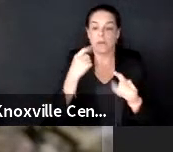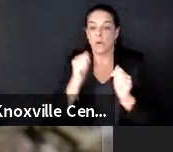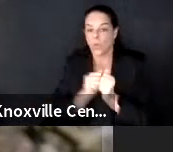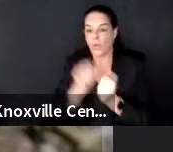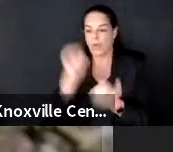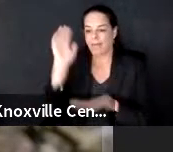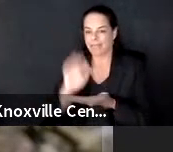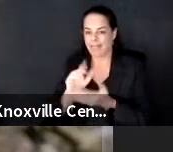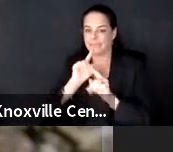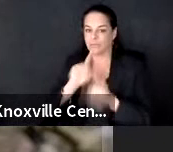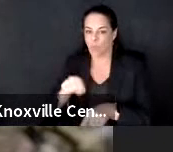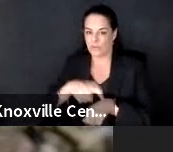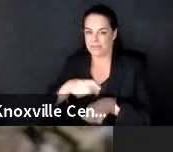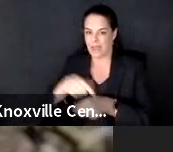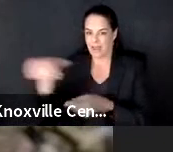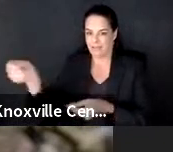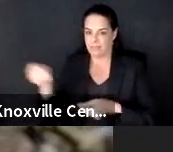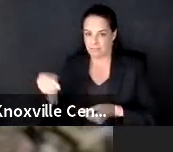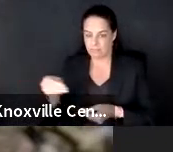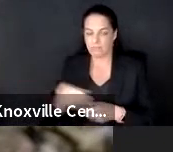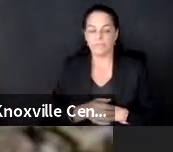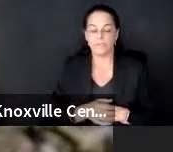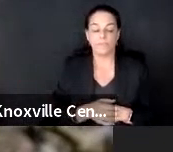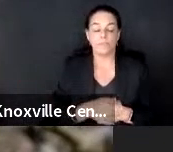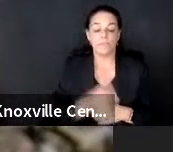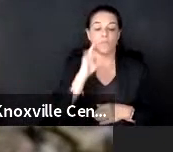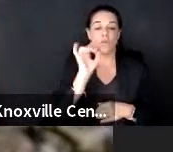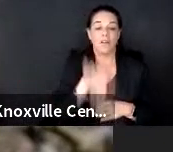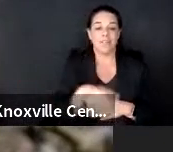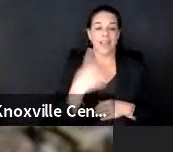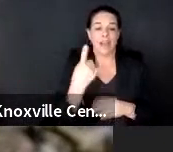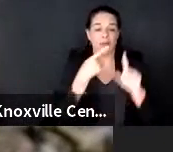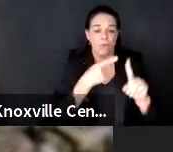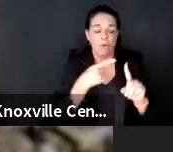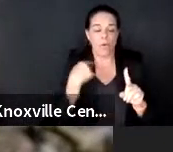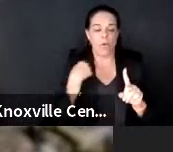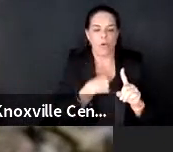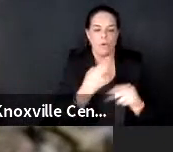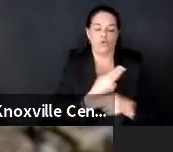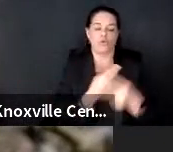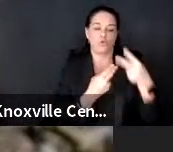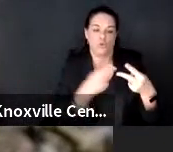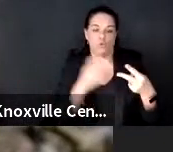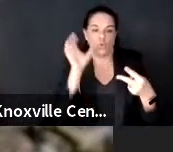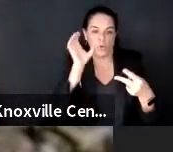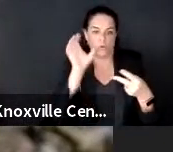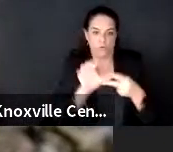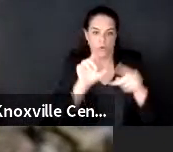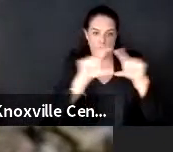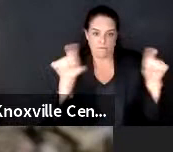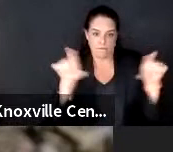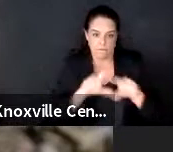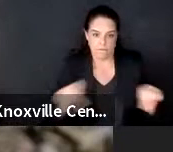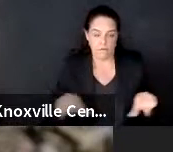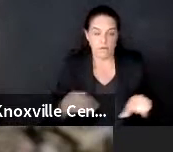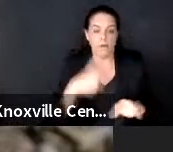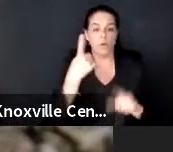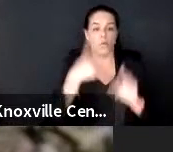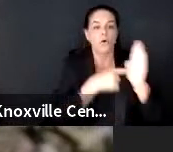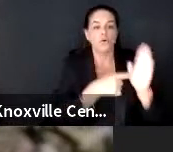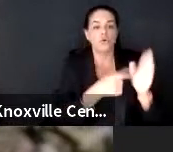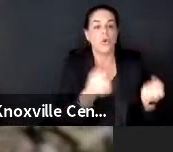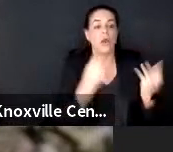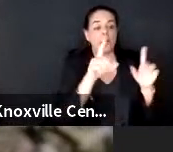reporting turnaround time. For this benchmark, we are utilizing 2 bar graphs, one that shows a sample of the